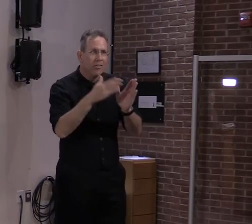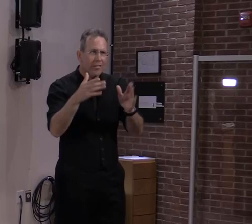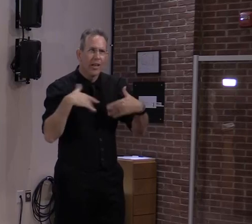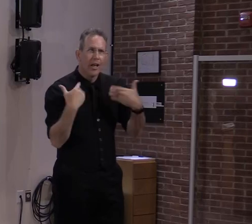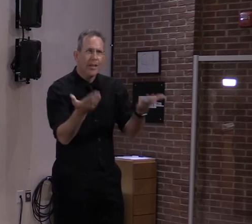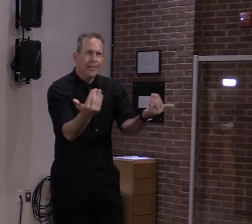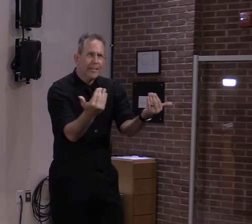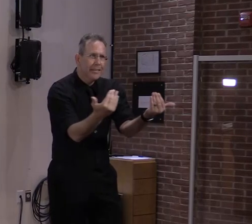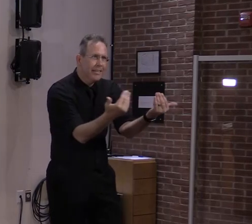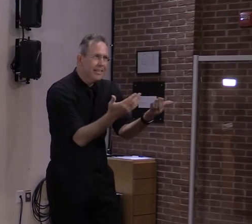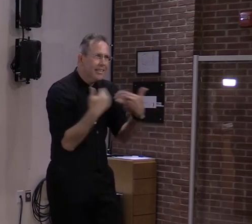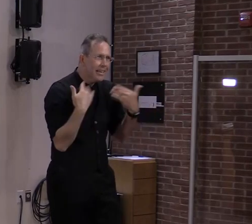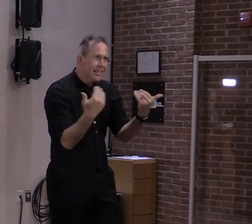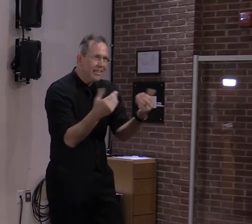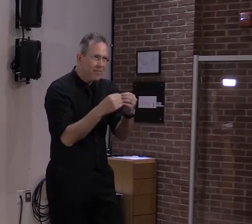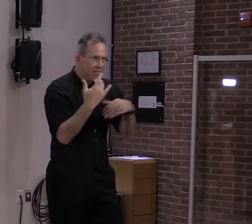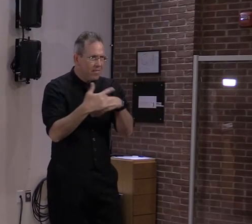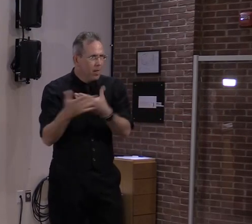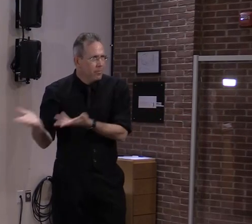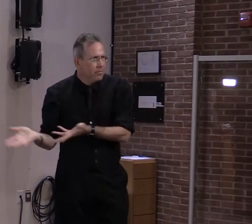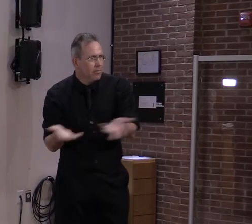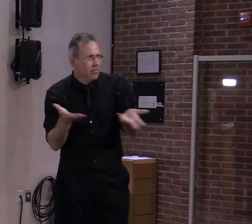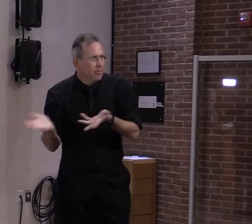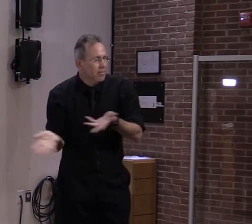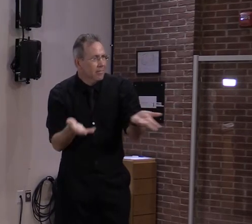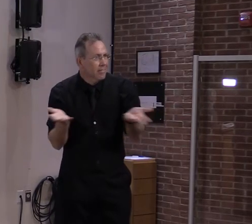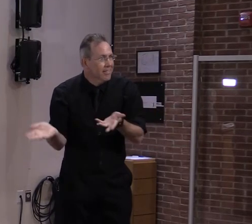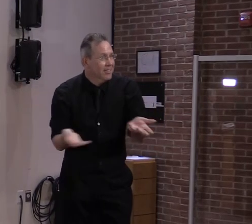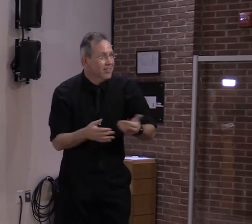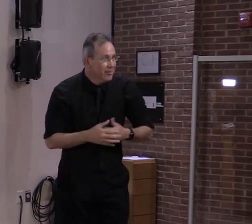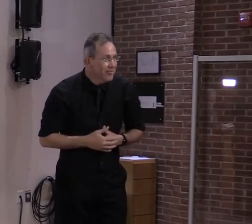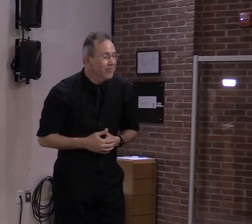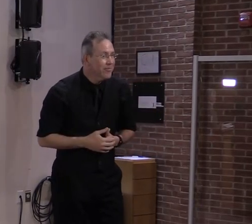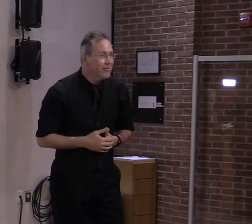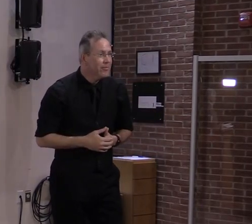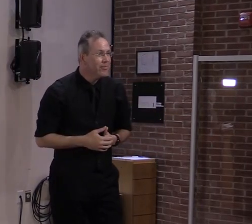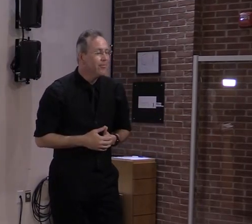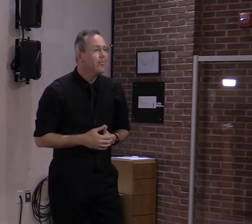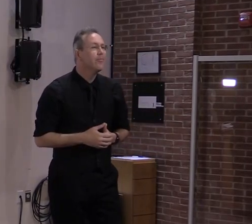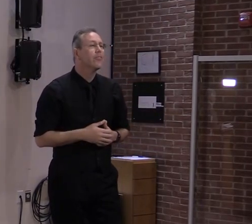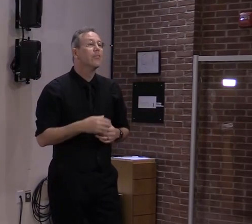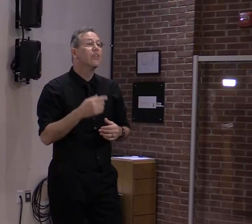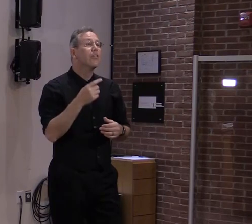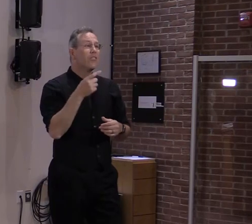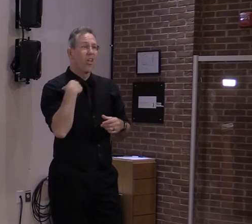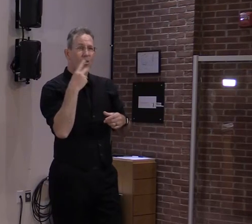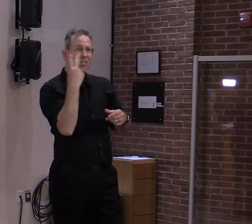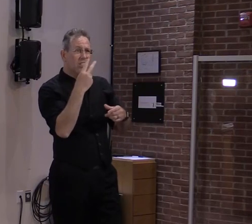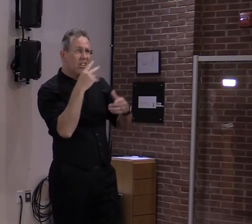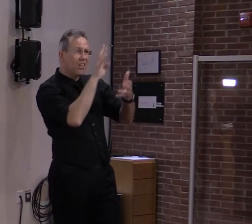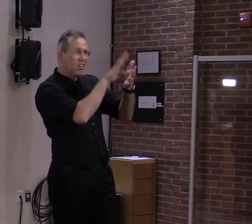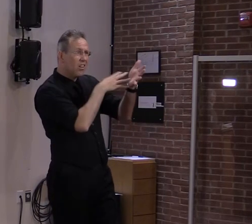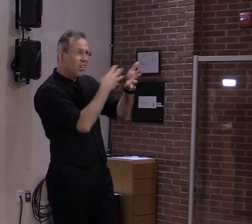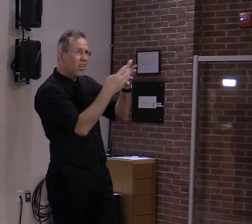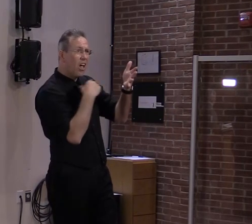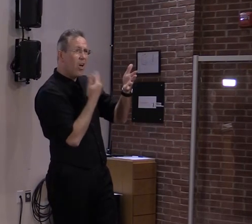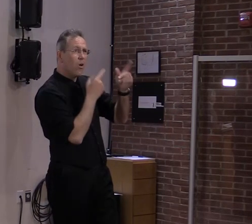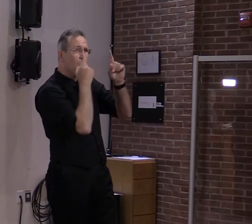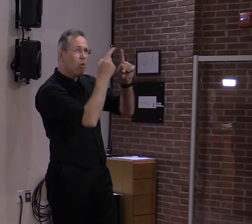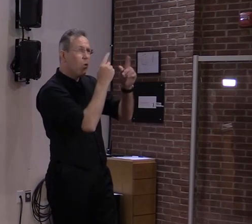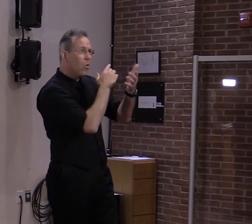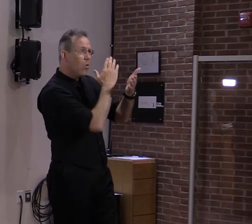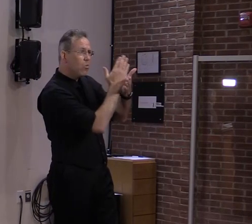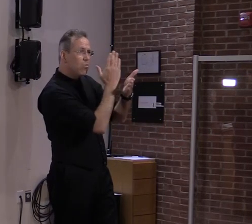that's why we've been talking about it a little bit more. But as you can see on our graph, we've had very strong demand at the higher age